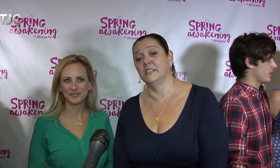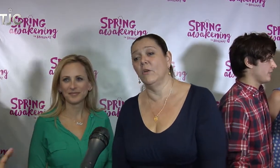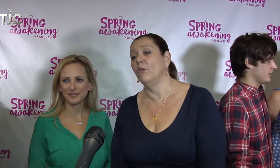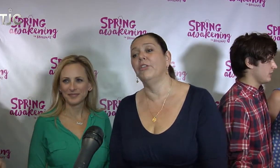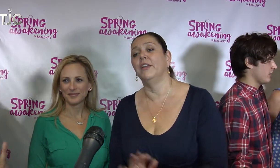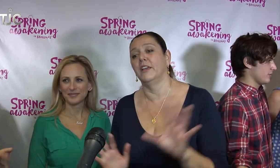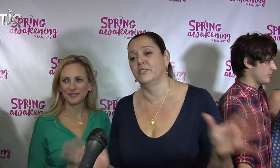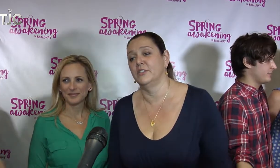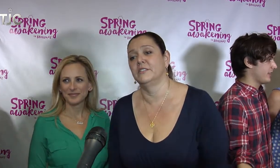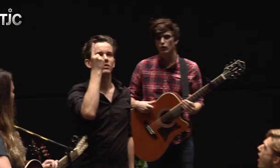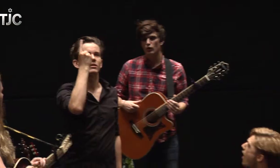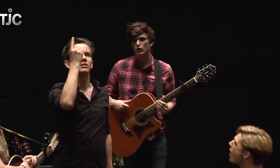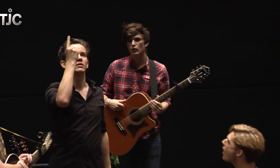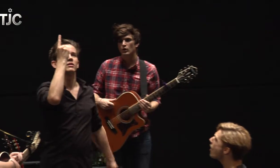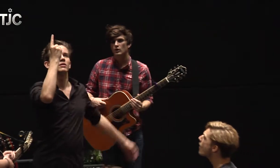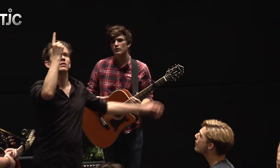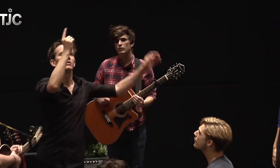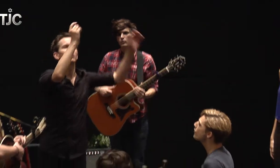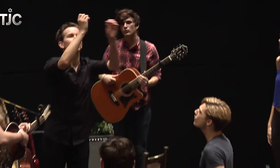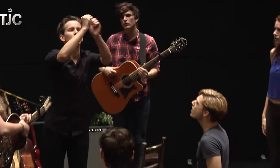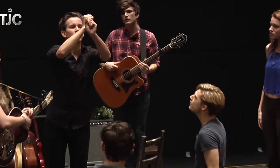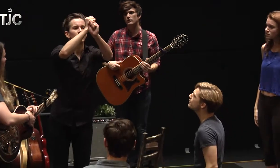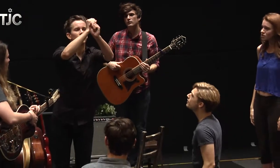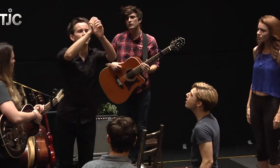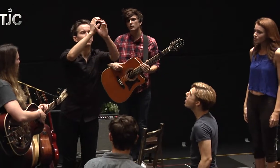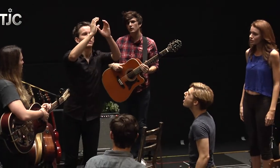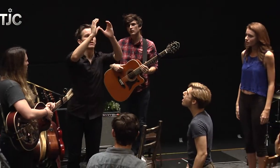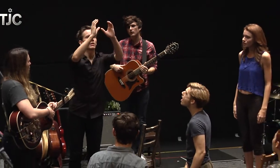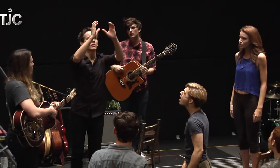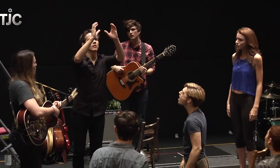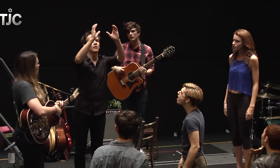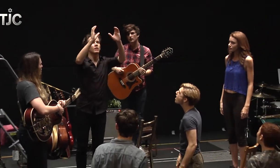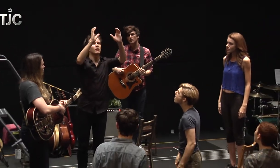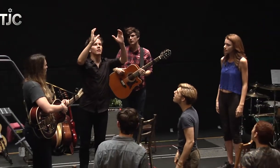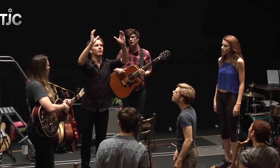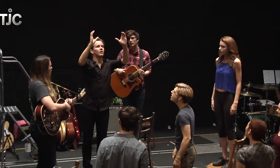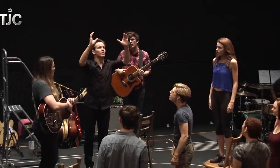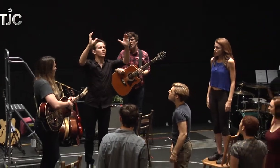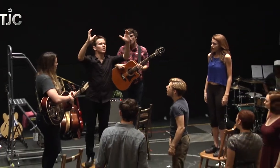whole thing is just magnificent for me. Spring Awakening begins performances on